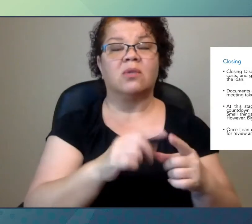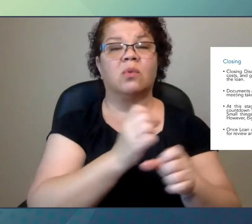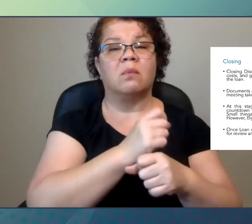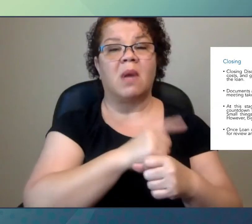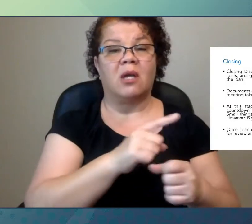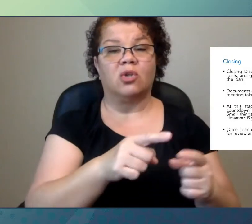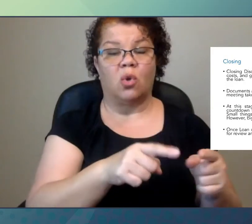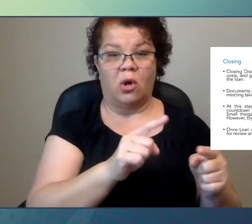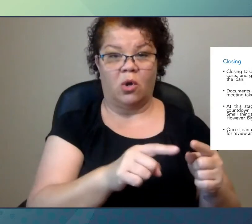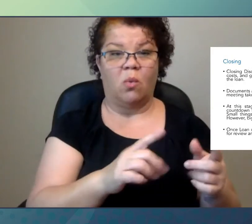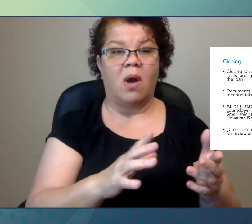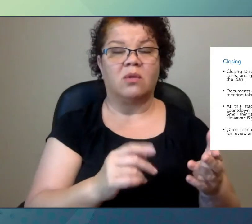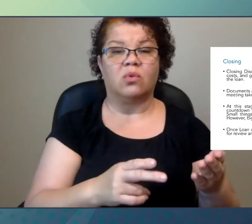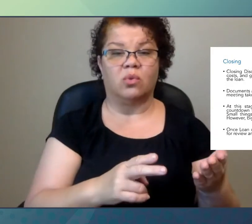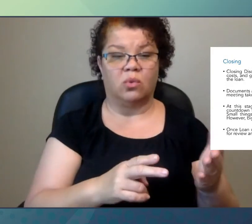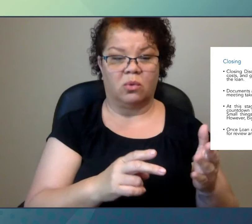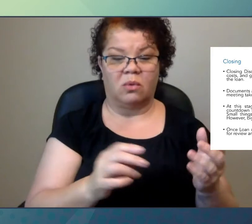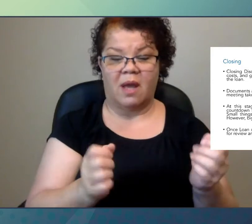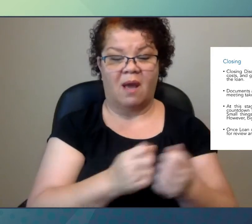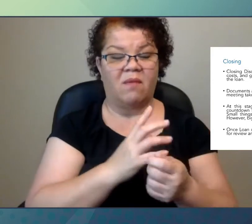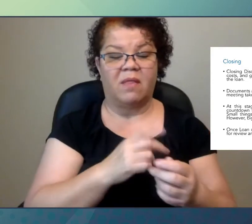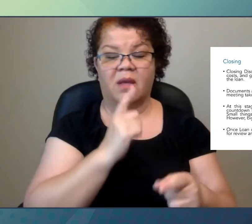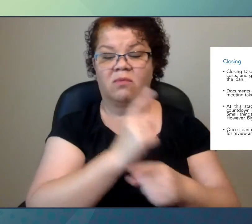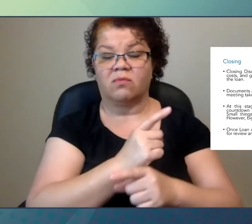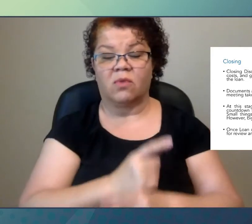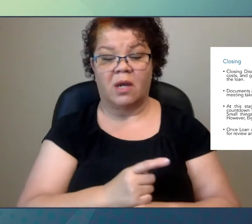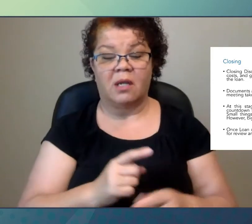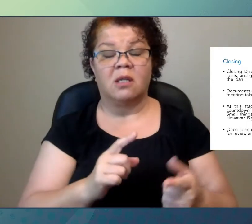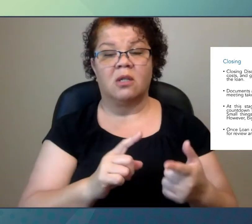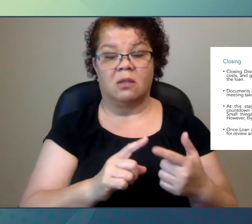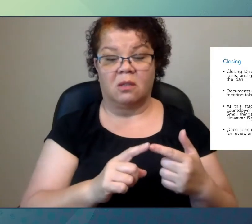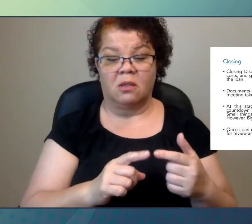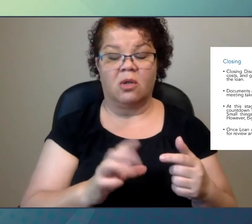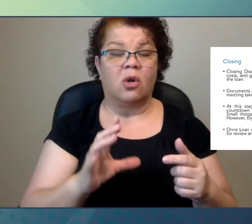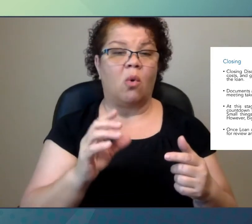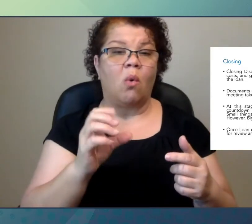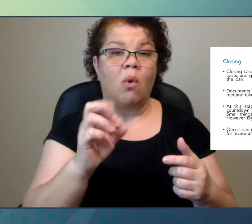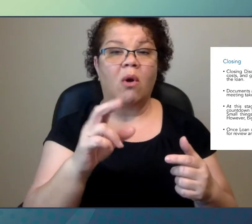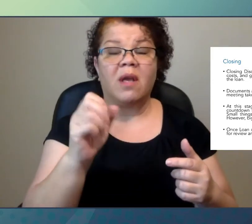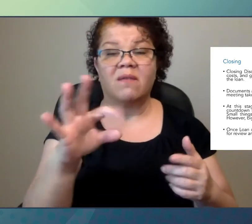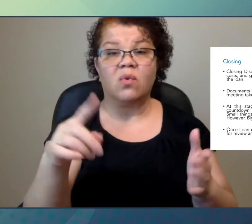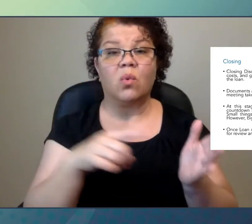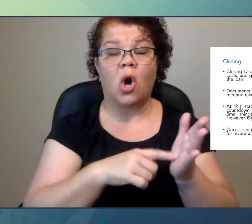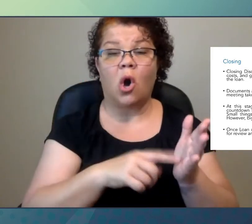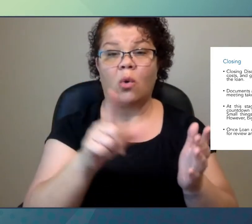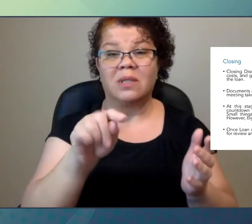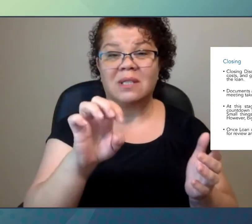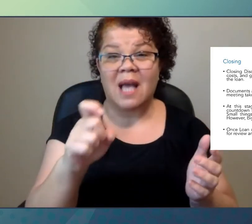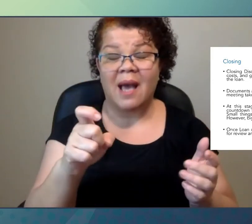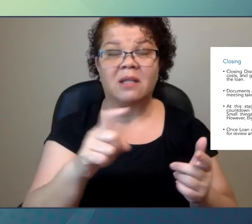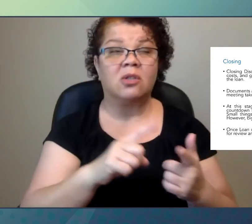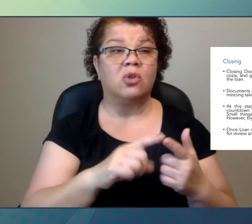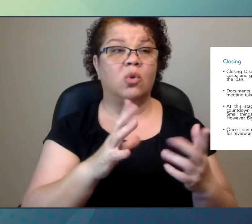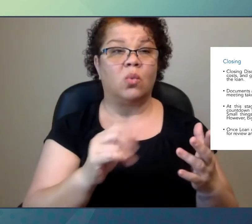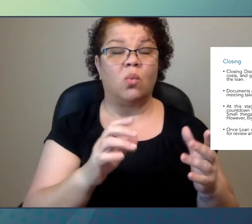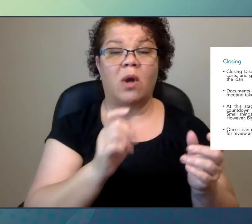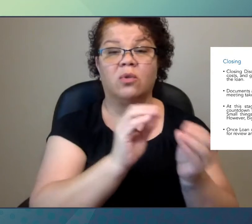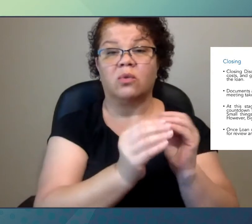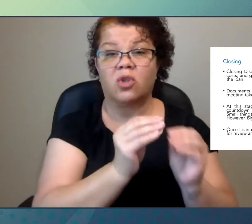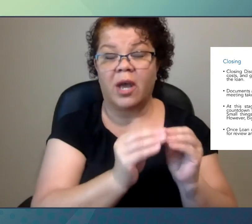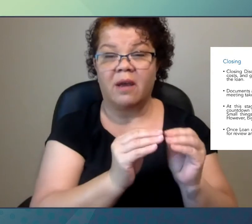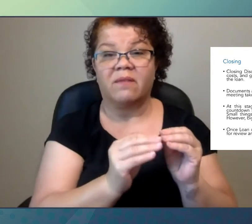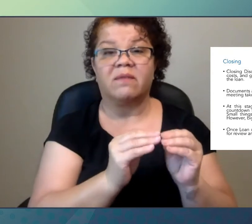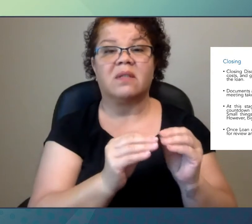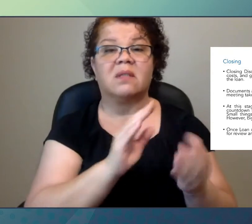your taxes that are now due, you know, that may delay the closing cost, and you will reset the